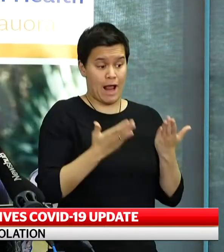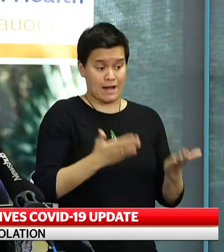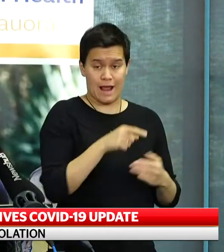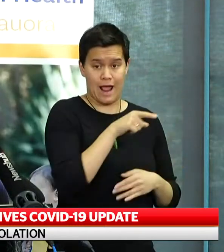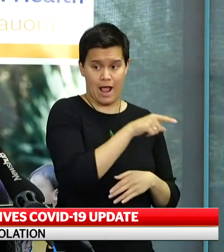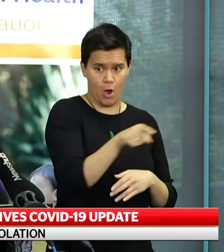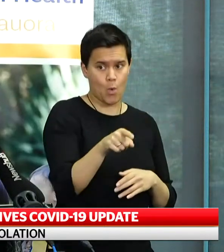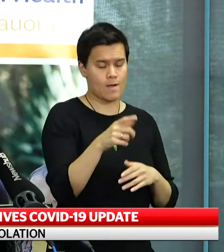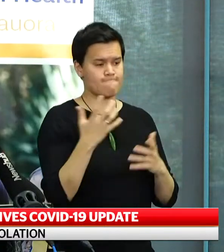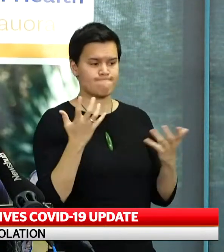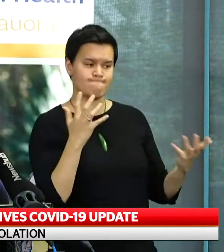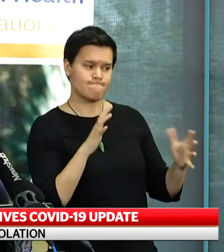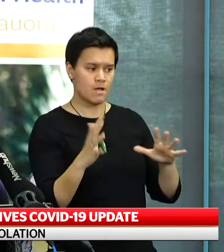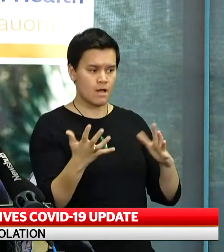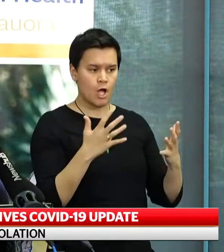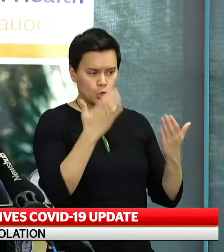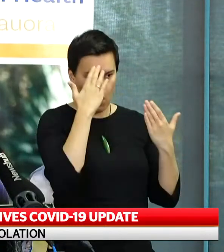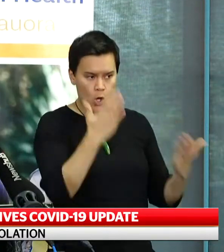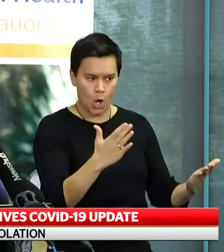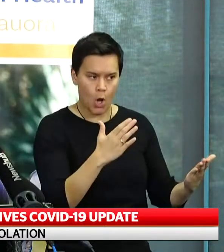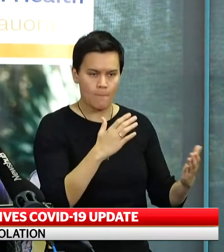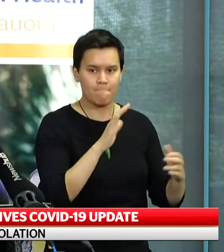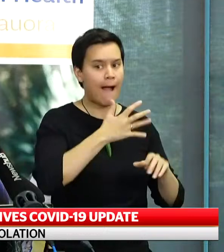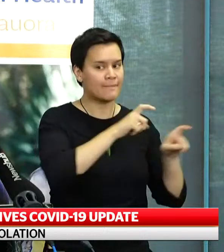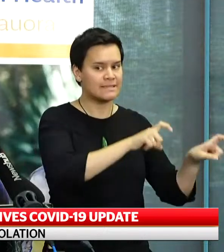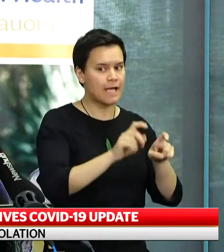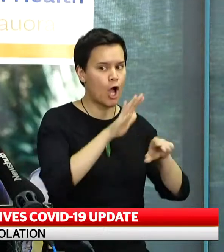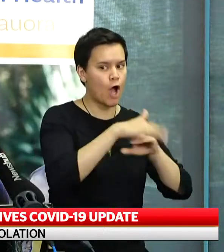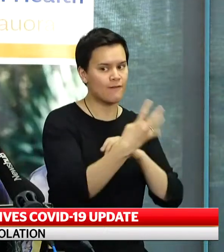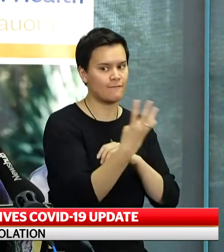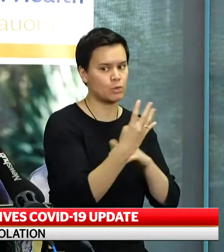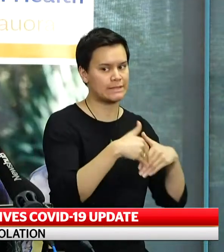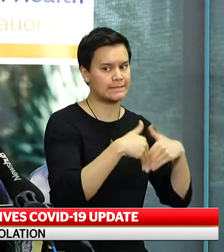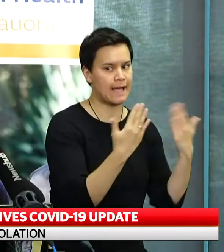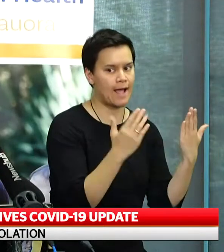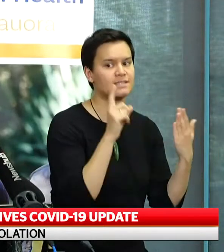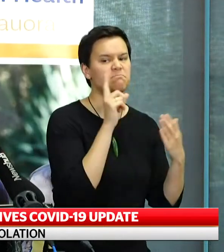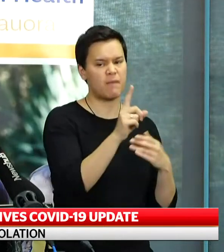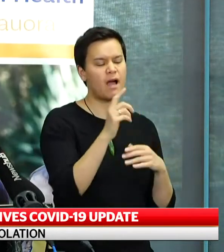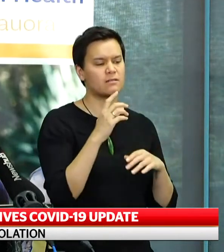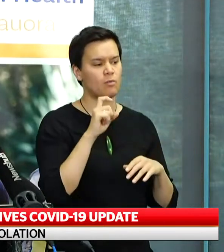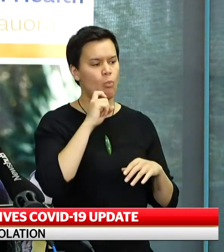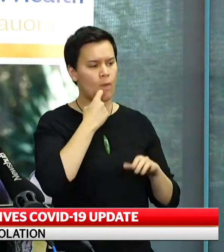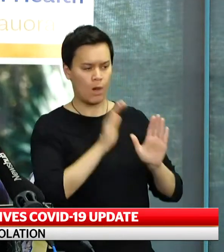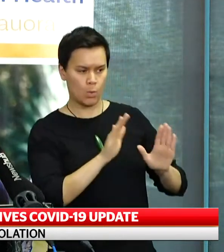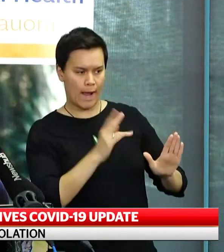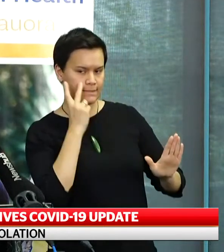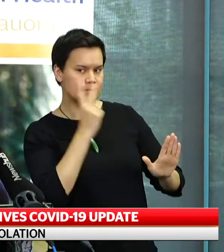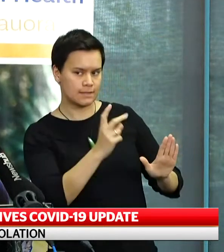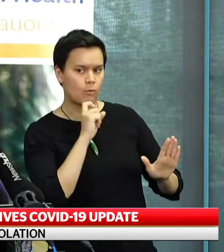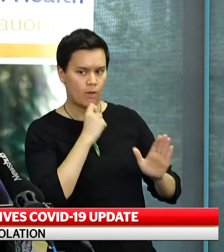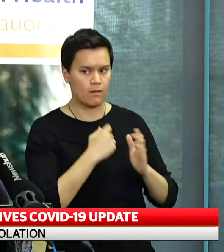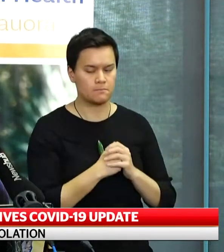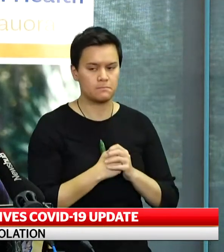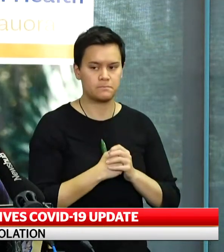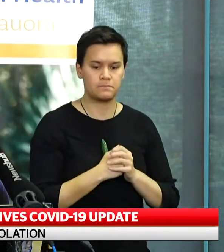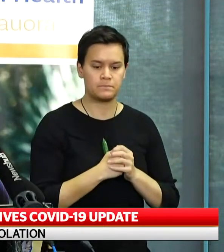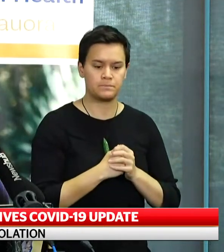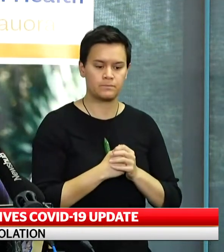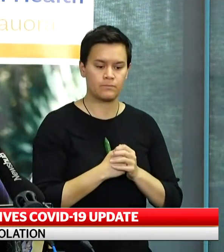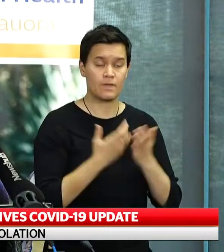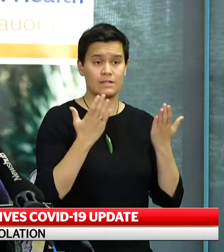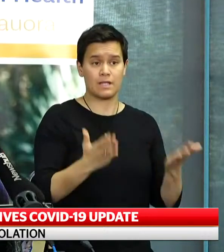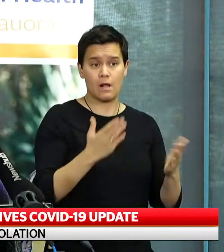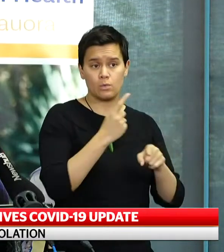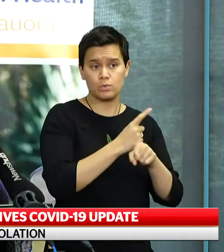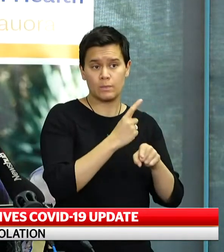discuss that with our MB colleagues and also the local public health unit. In terms of people who are